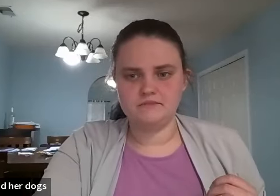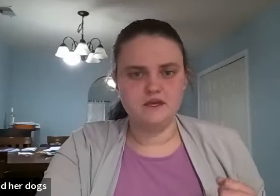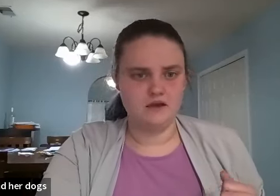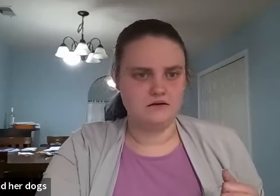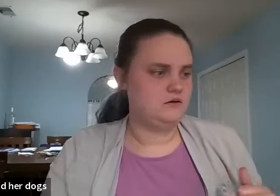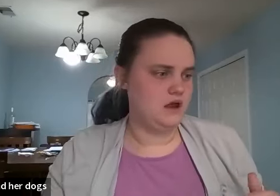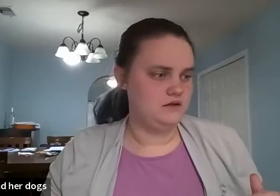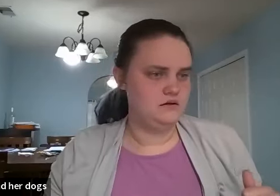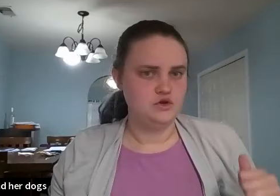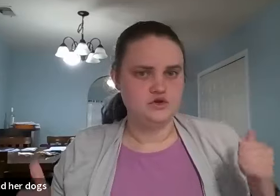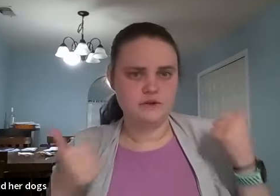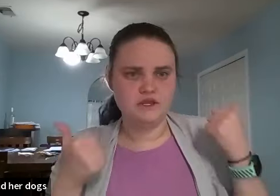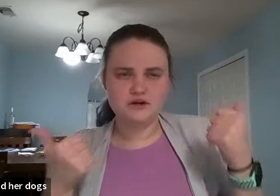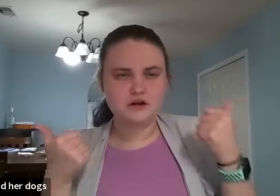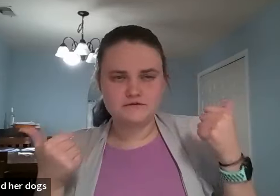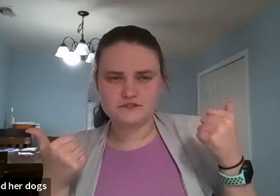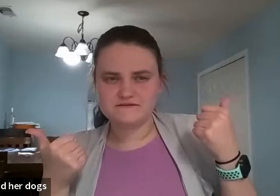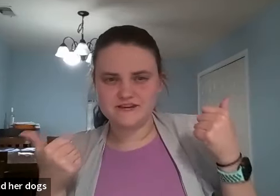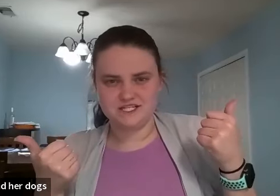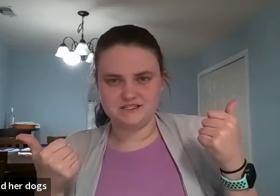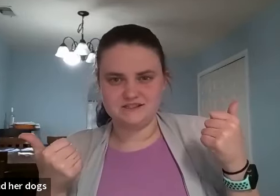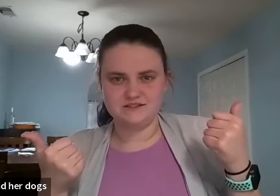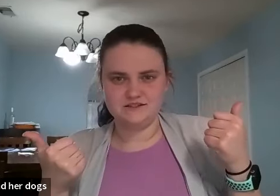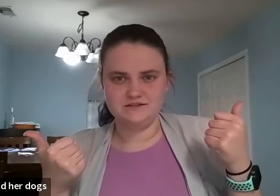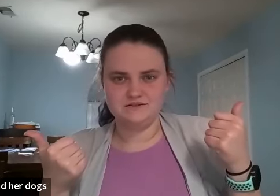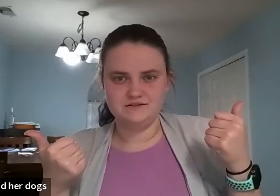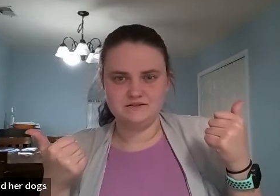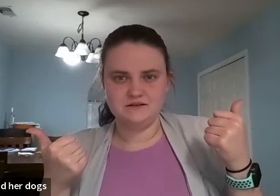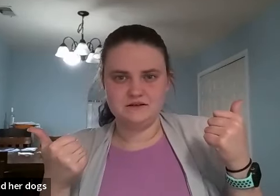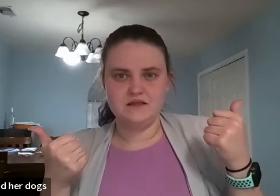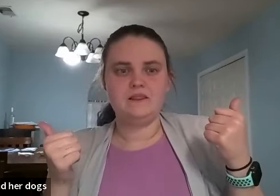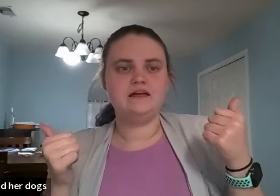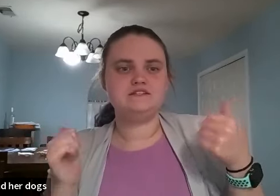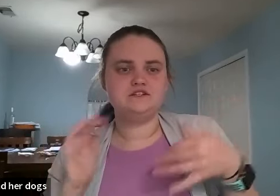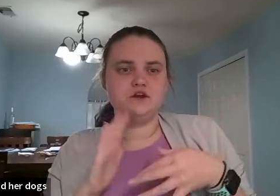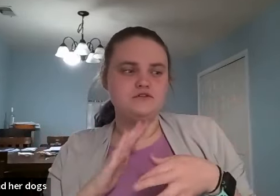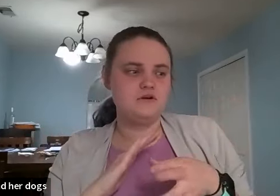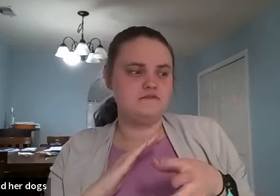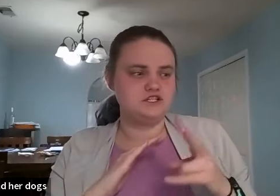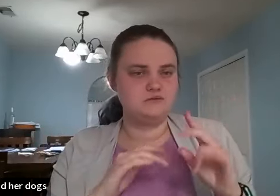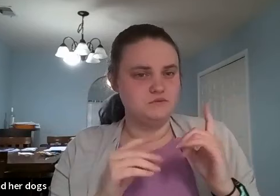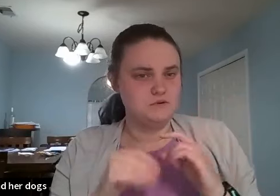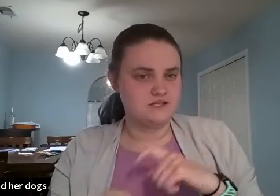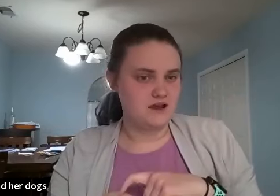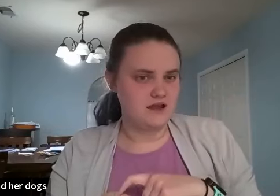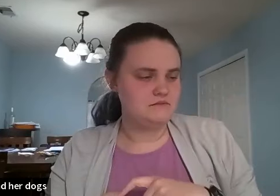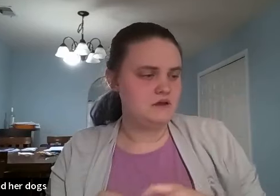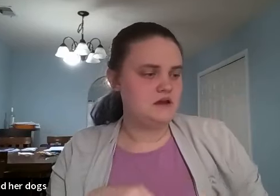But yeah, okay. Are we good on our fruits and veggies? Let's go through our vegetables one more time.